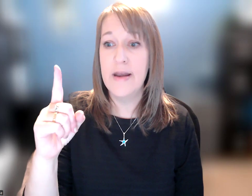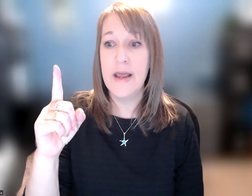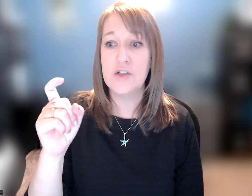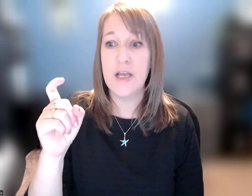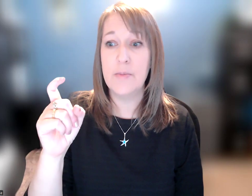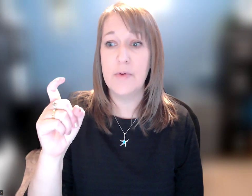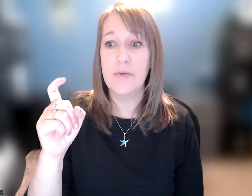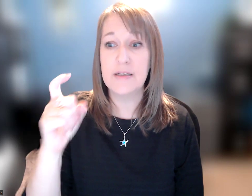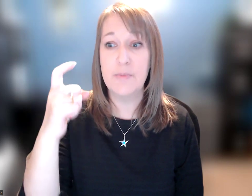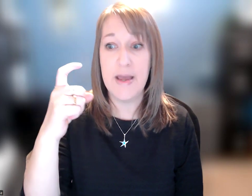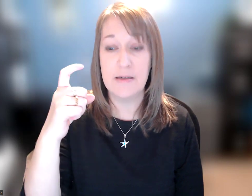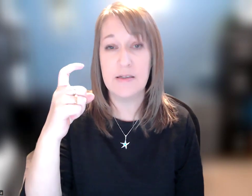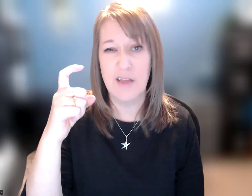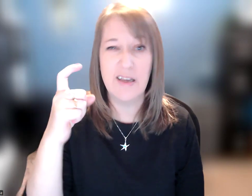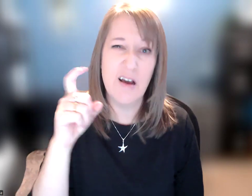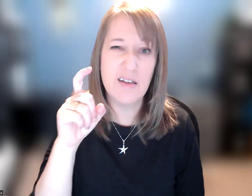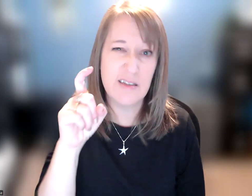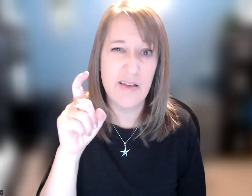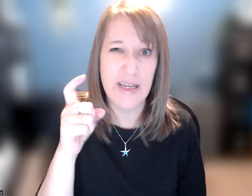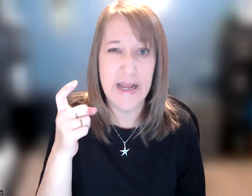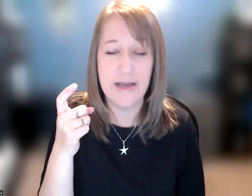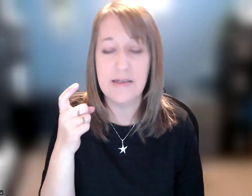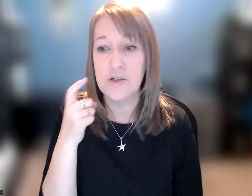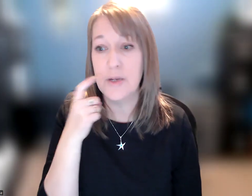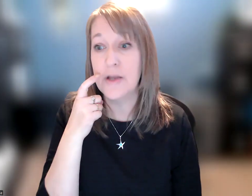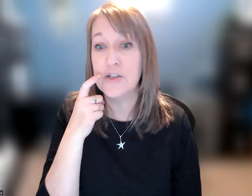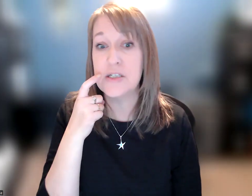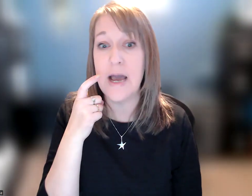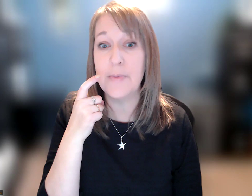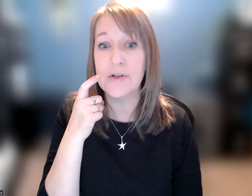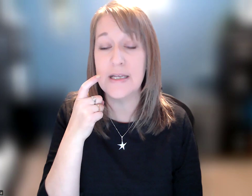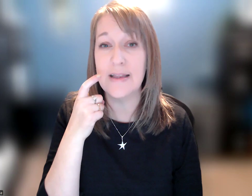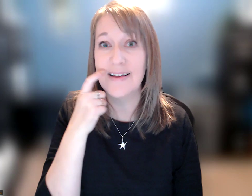hand shape that's bent. So, like it's kind of like an X hand shape, and you just tap your teeth.